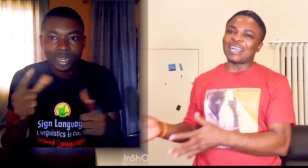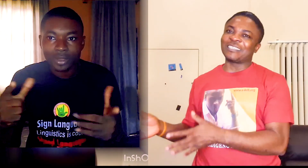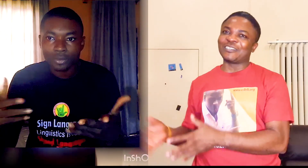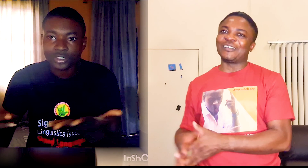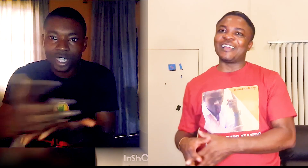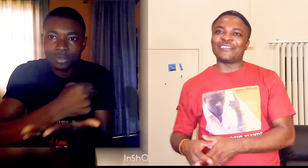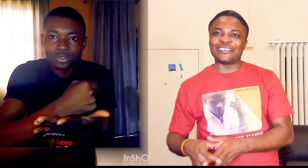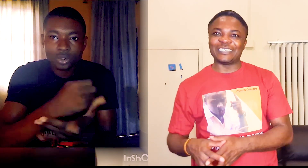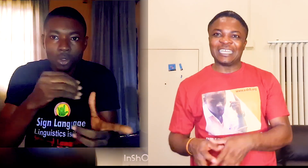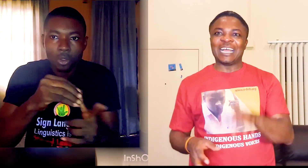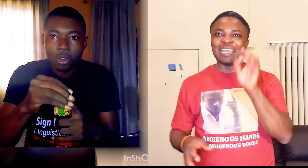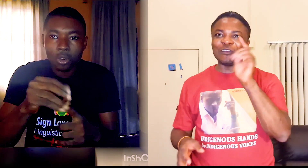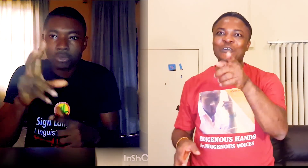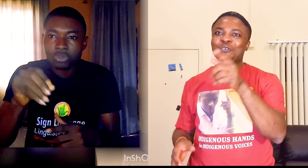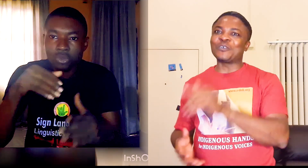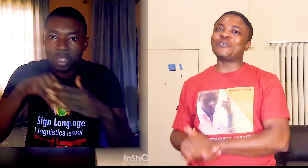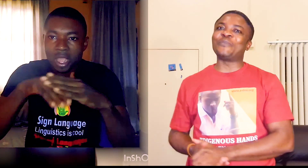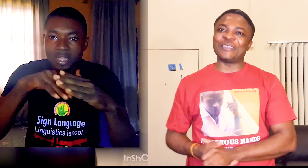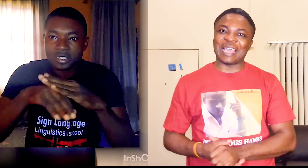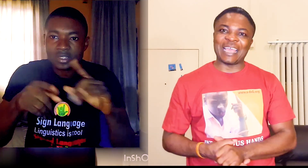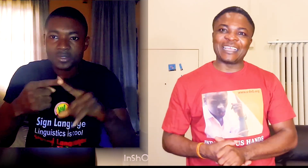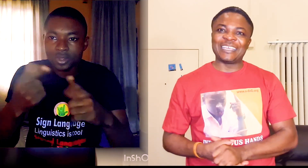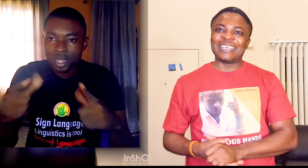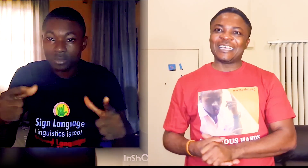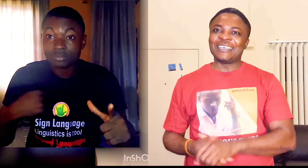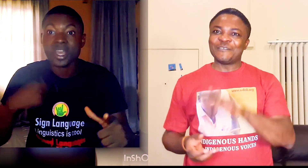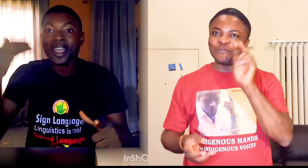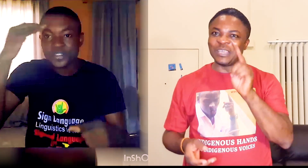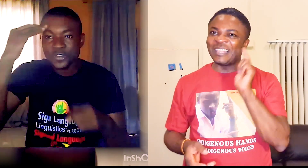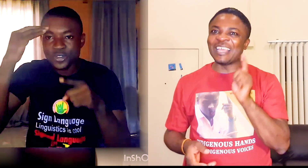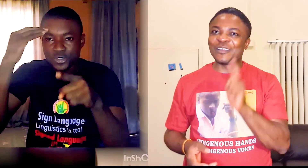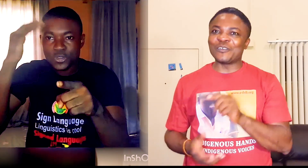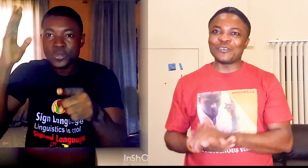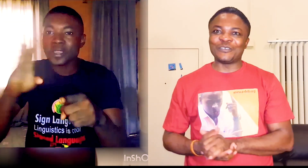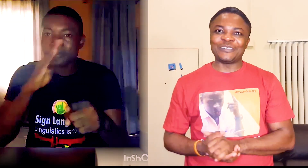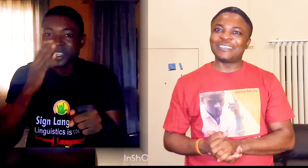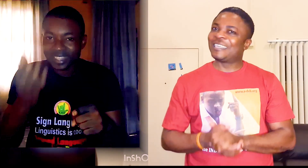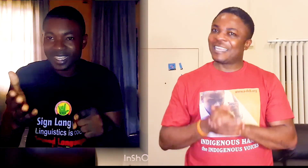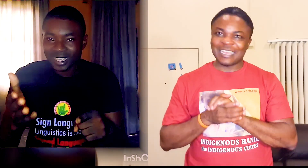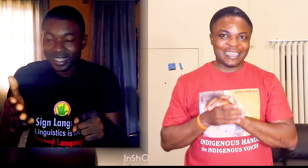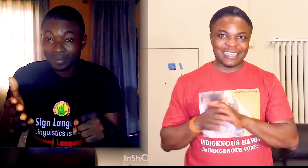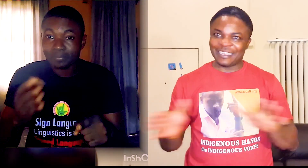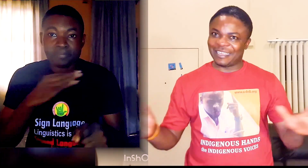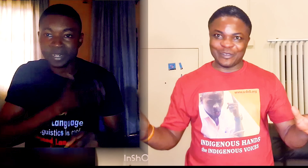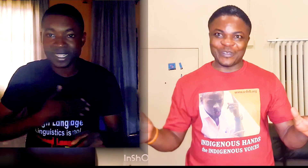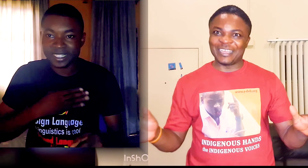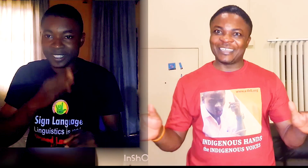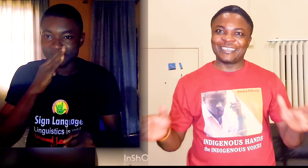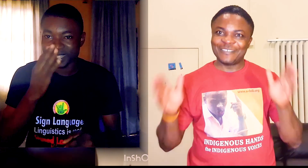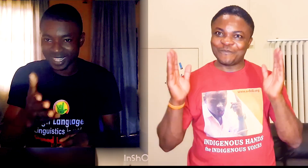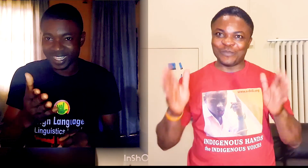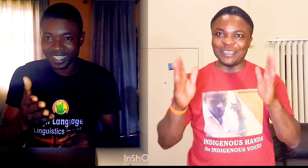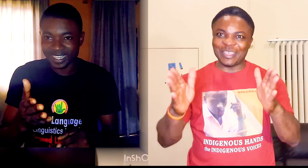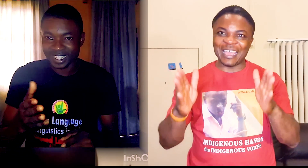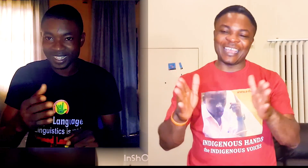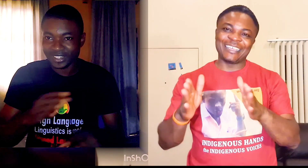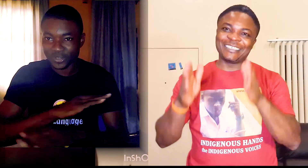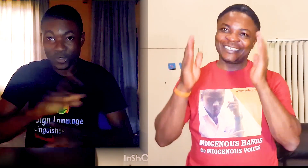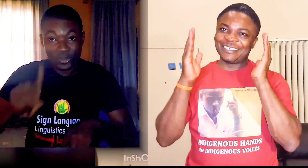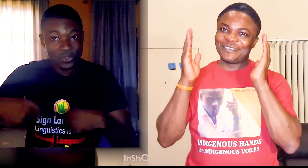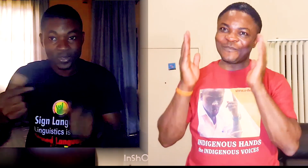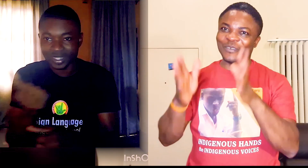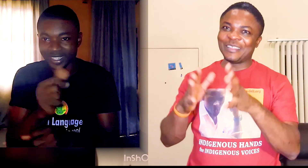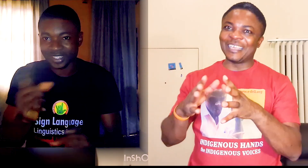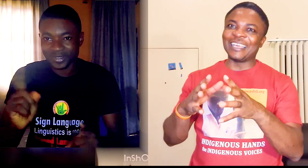there is no access to language? And I know you're going to be there. Be there, don't go anywhere. Be there,